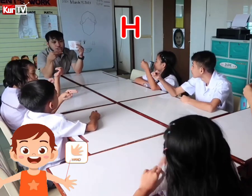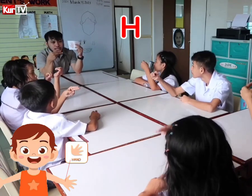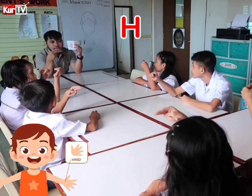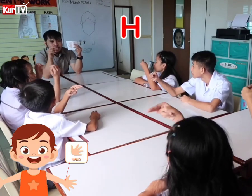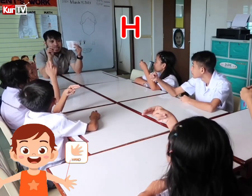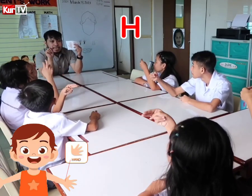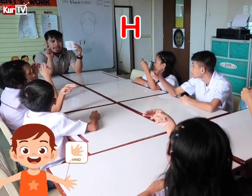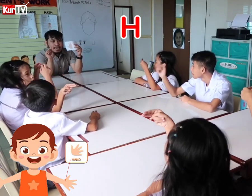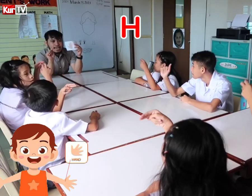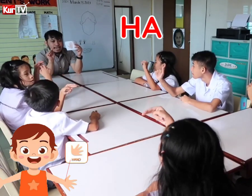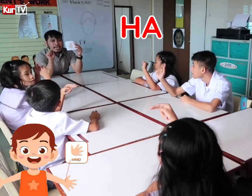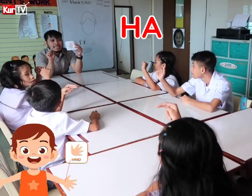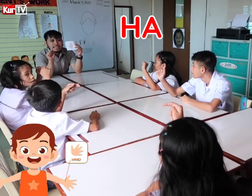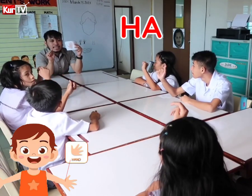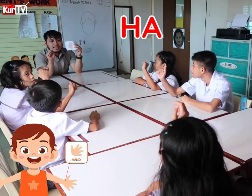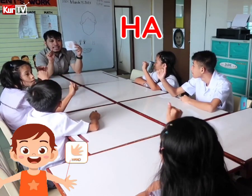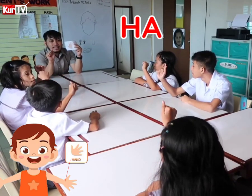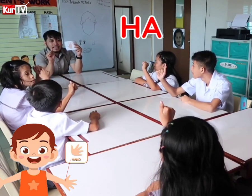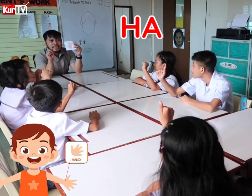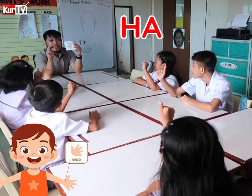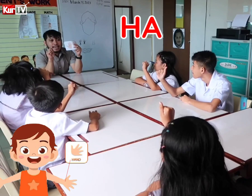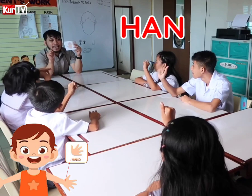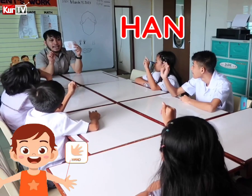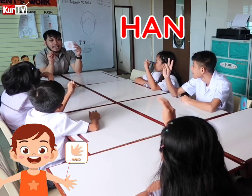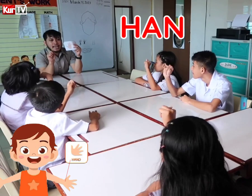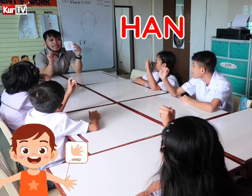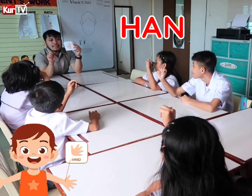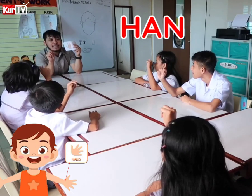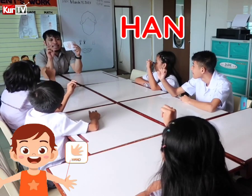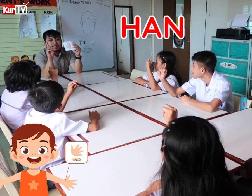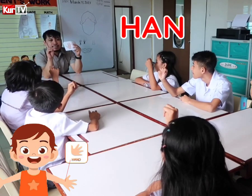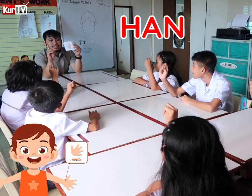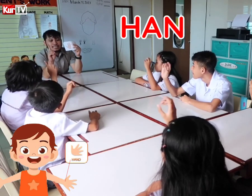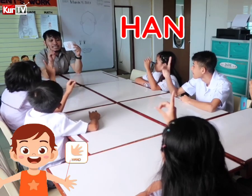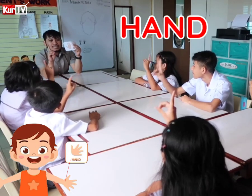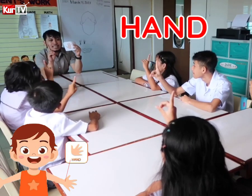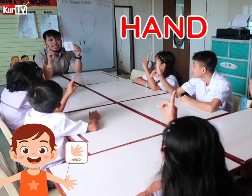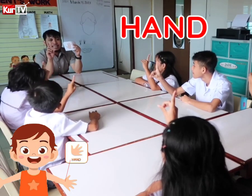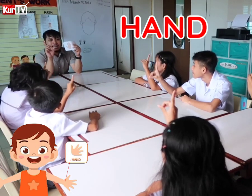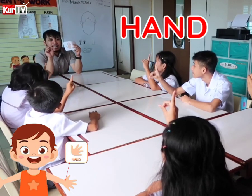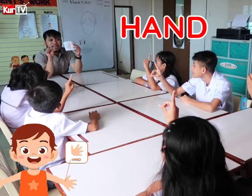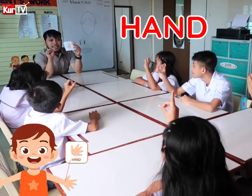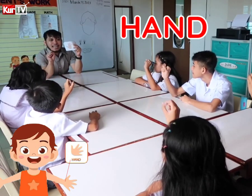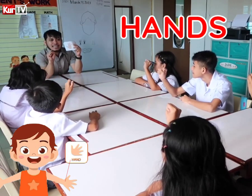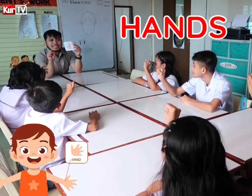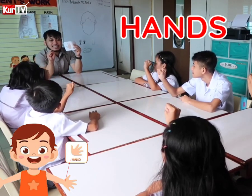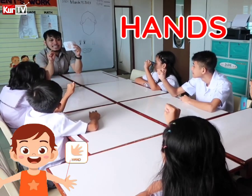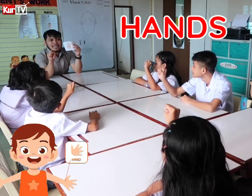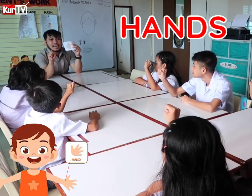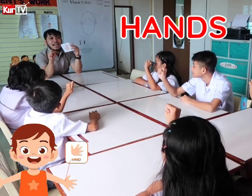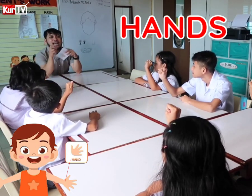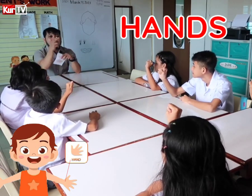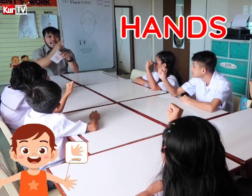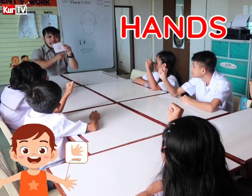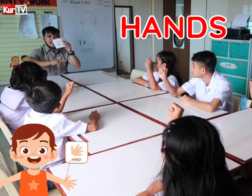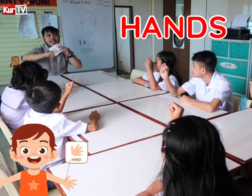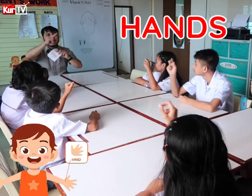H. A. N. D. S. Hands.